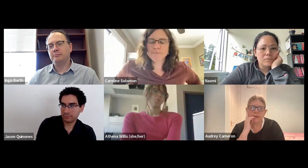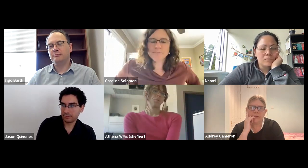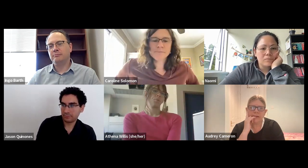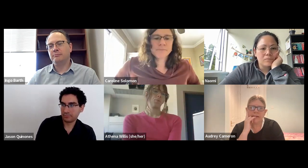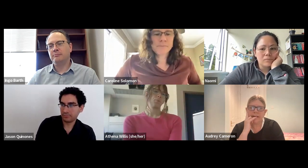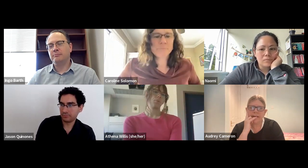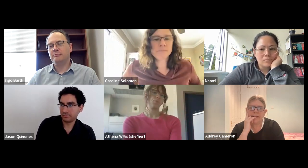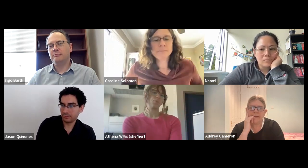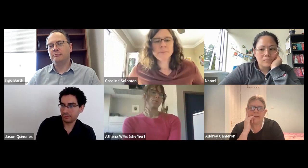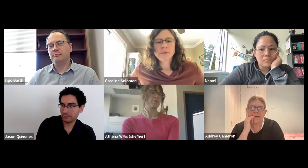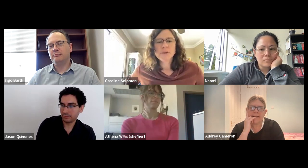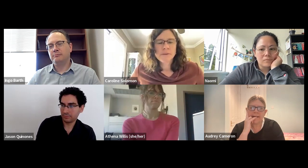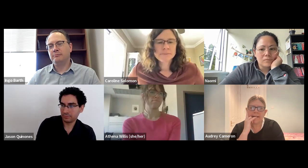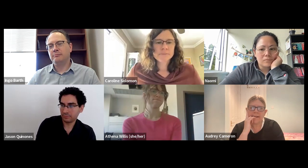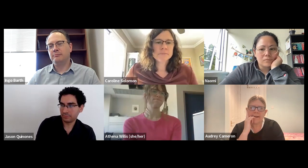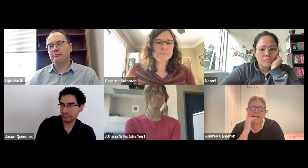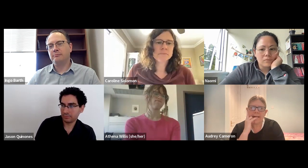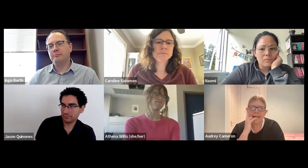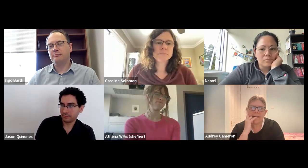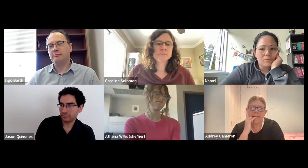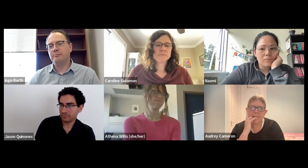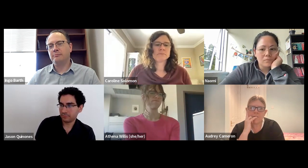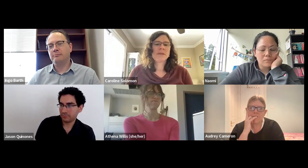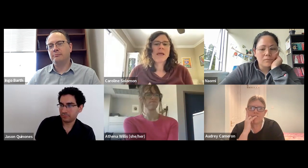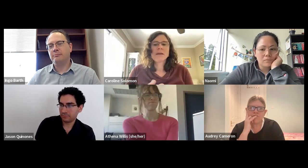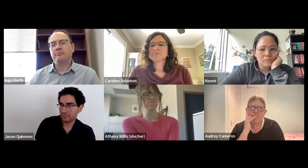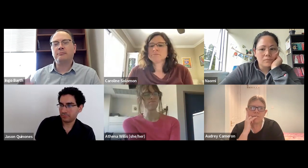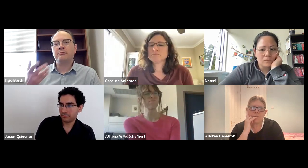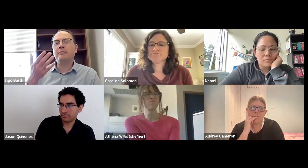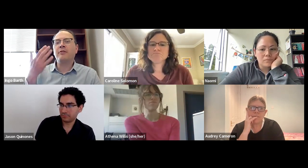to, you know, what's important there?